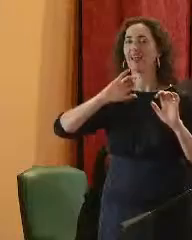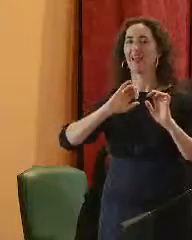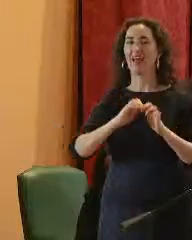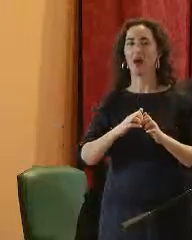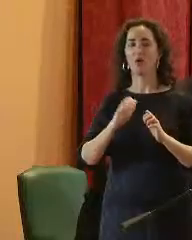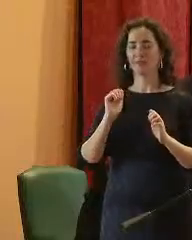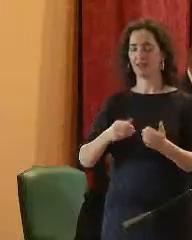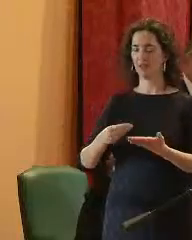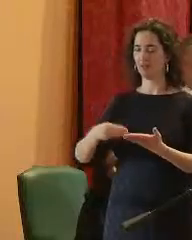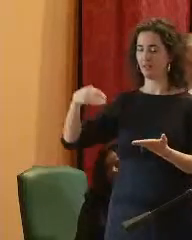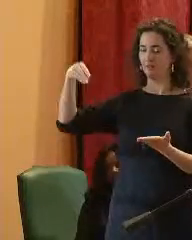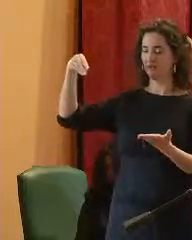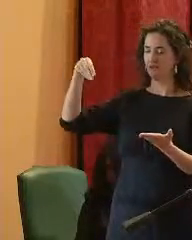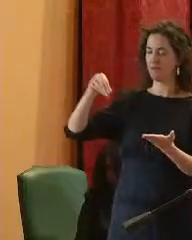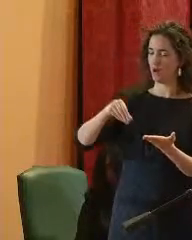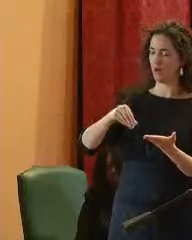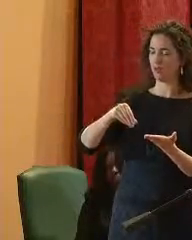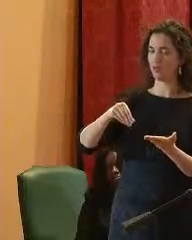the funding